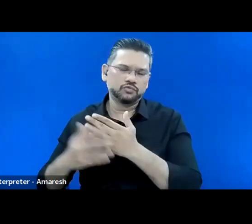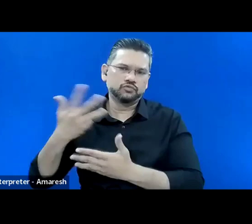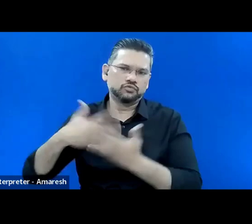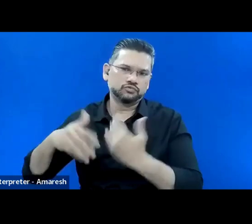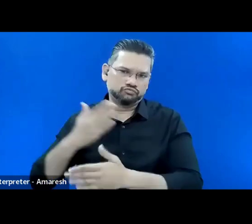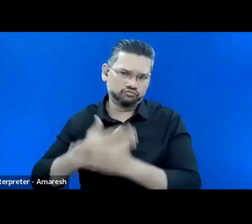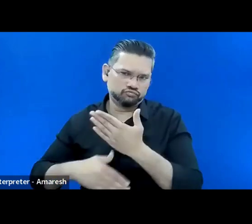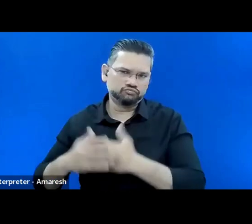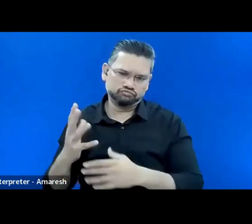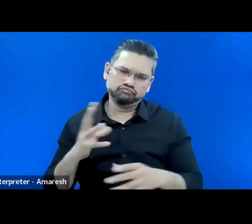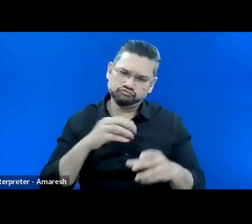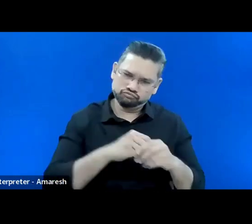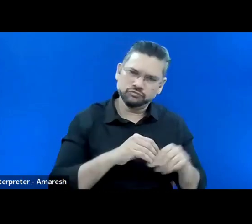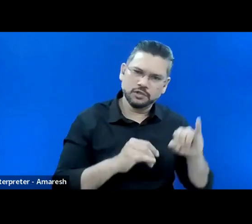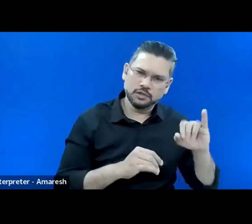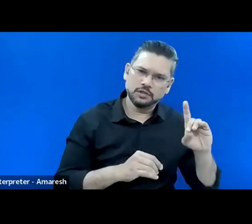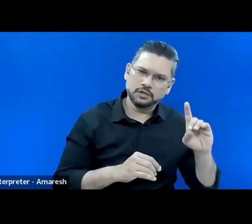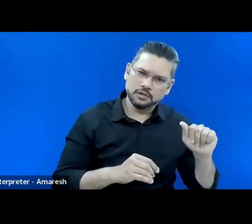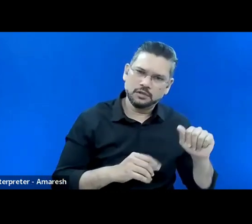underrepresented.